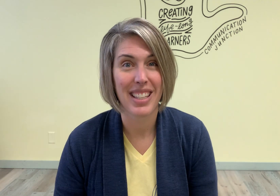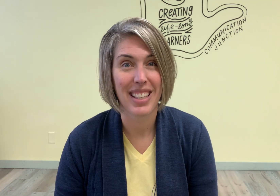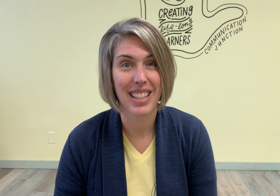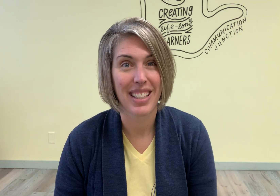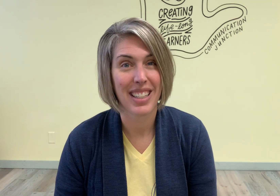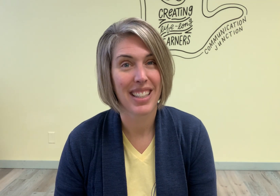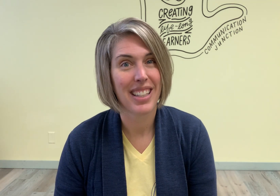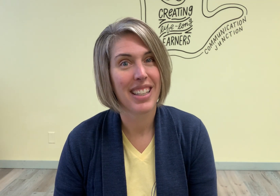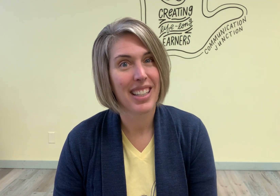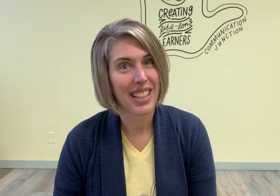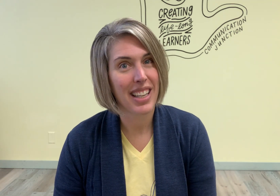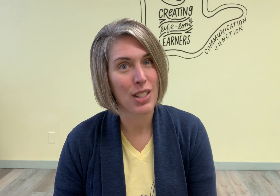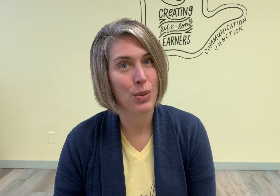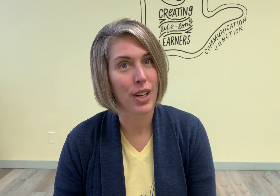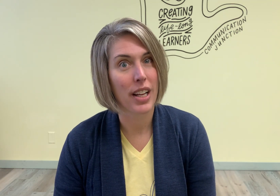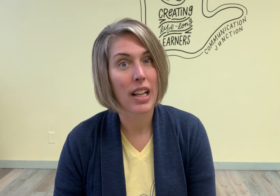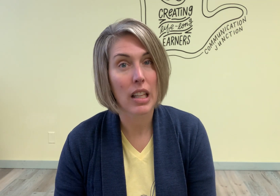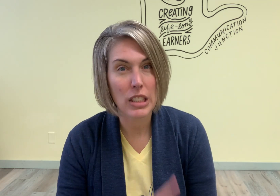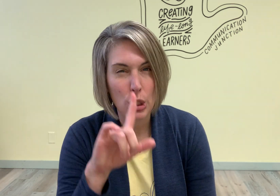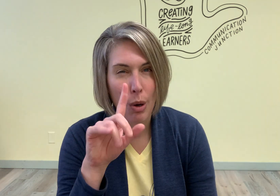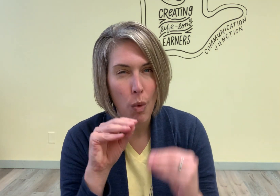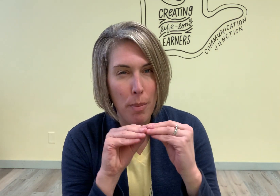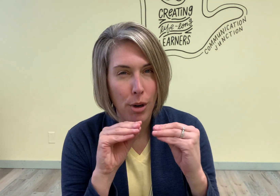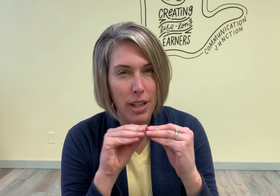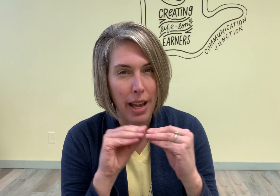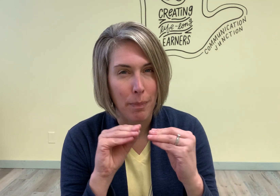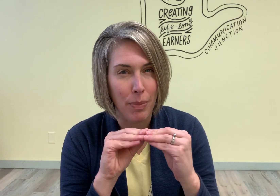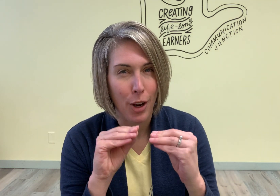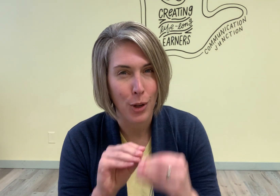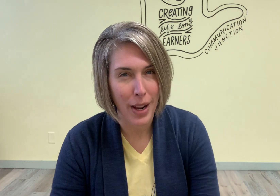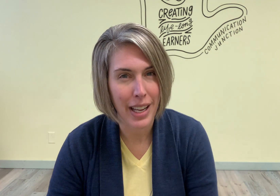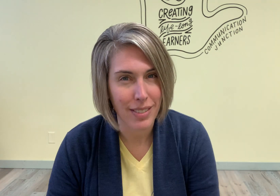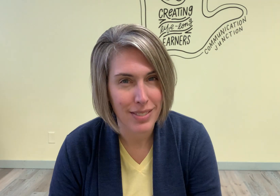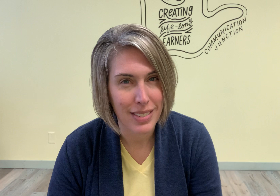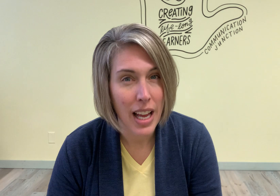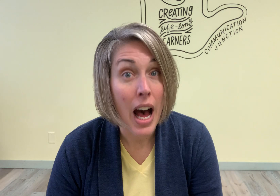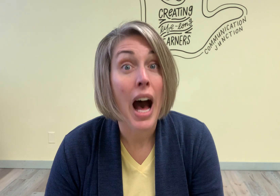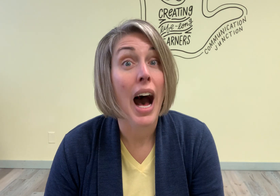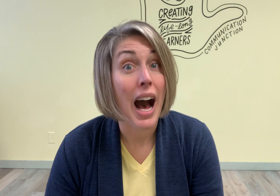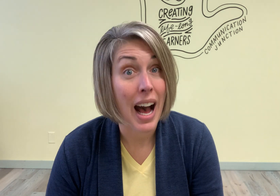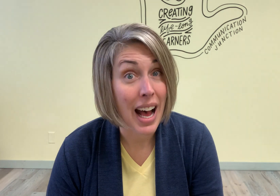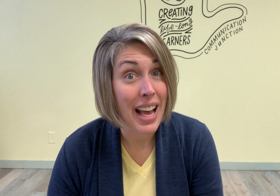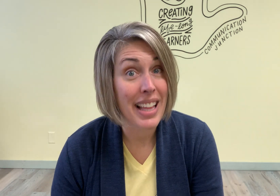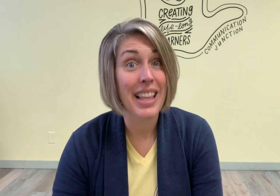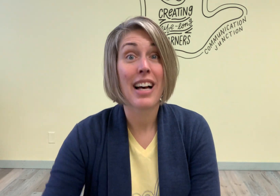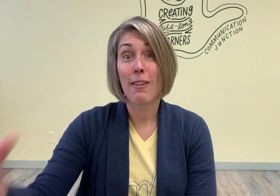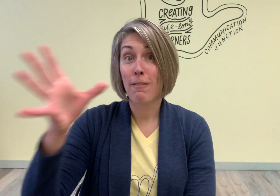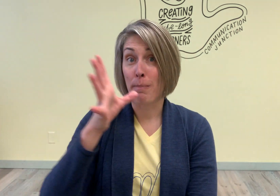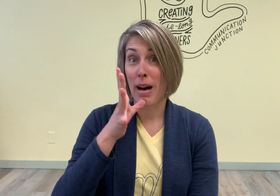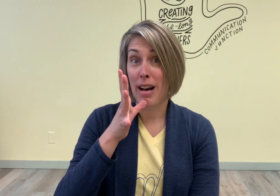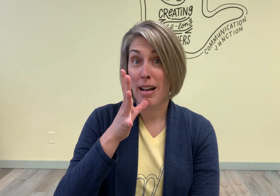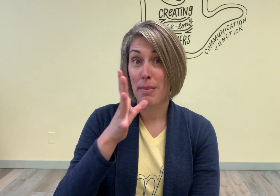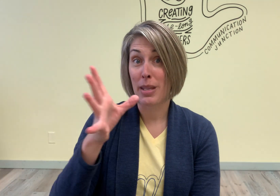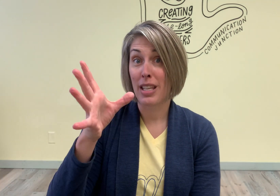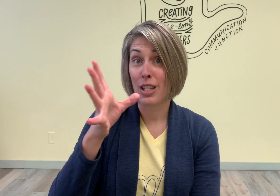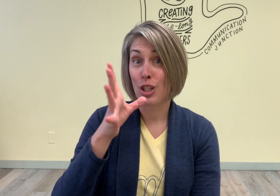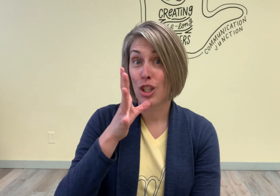family. Nice work. Let's do it one more time. Are you ready? I love Mommy,